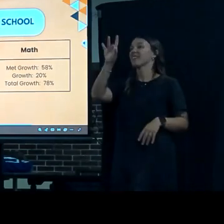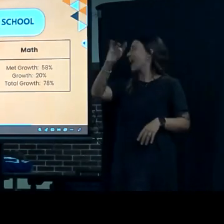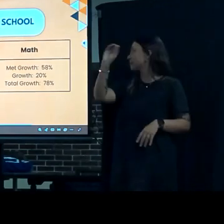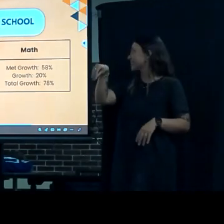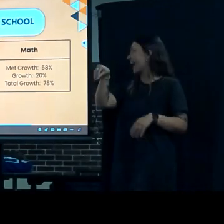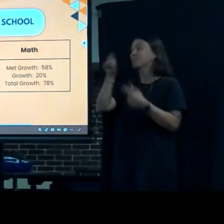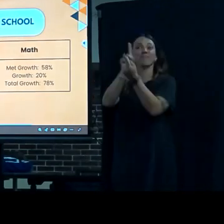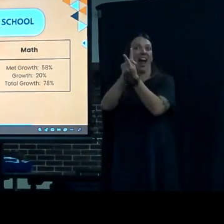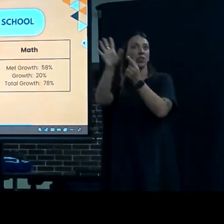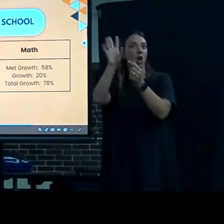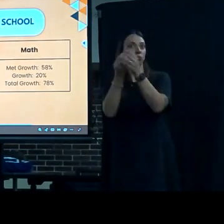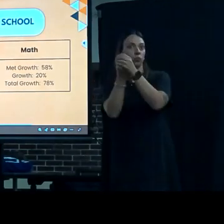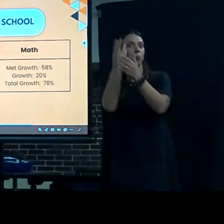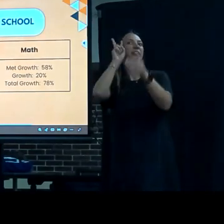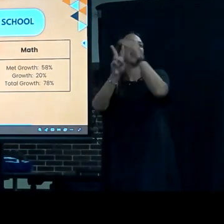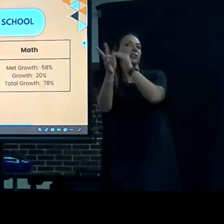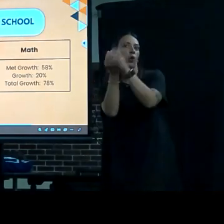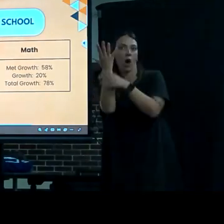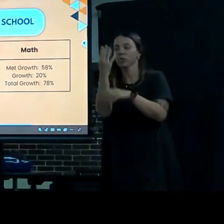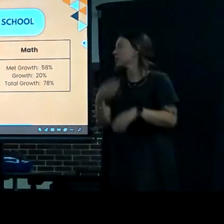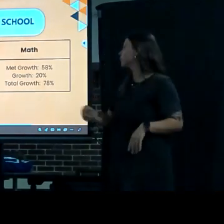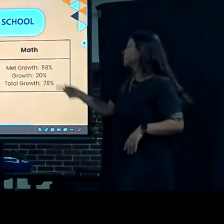in their English and language arts and math.